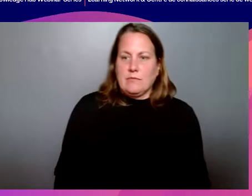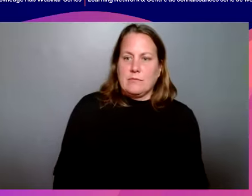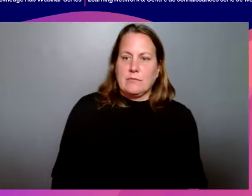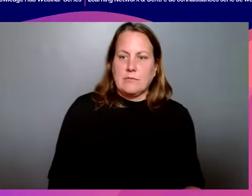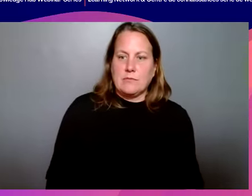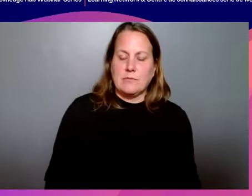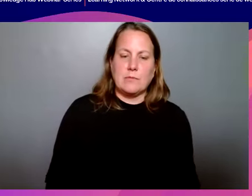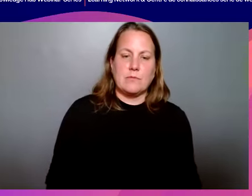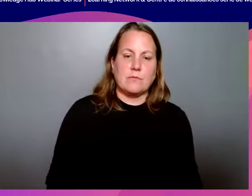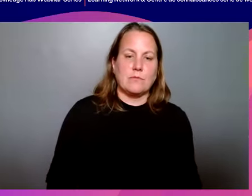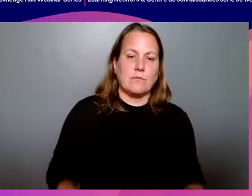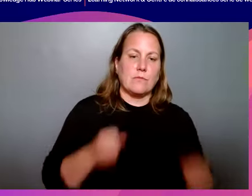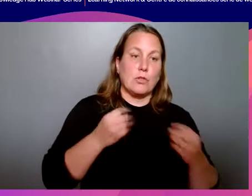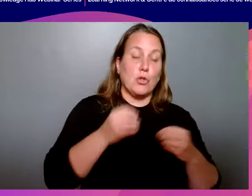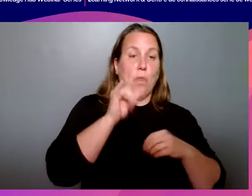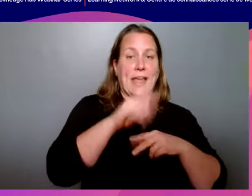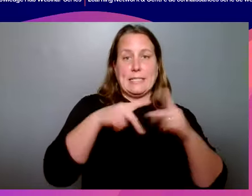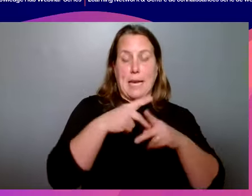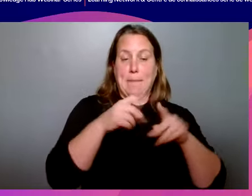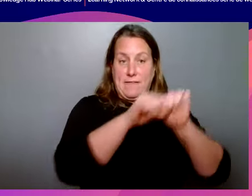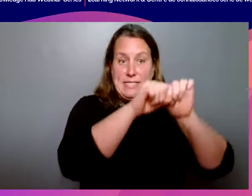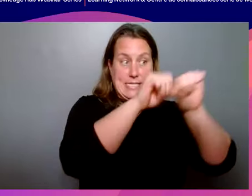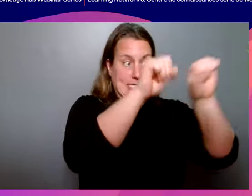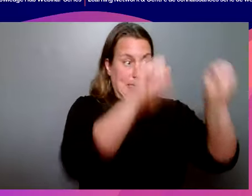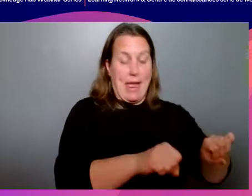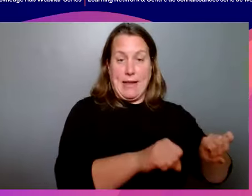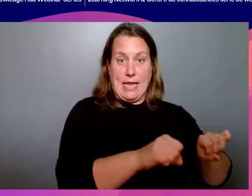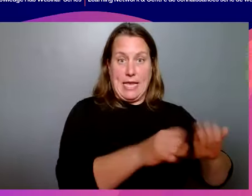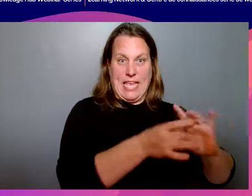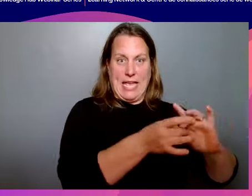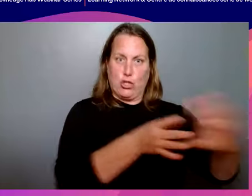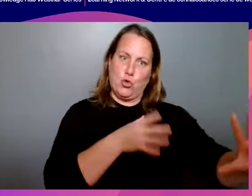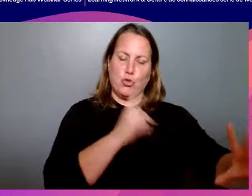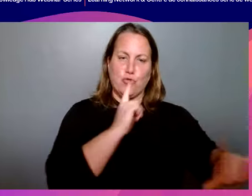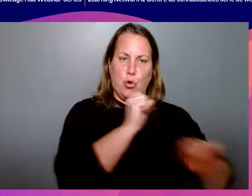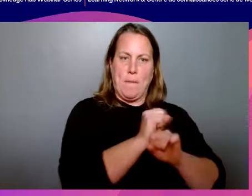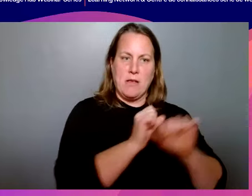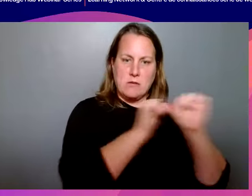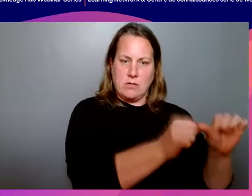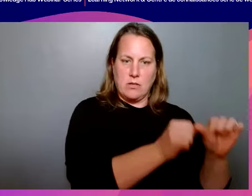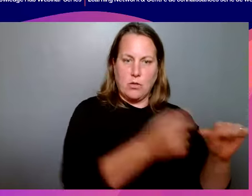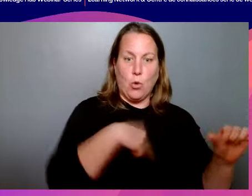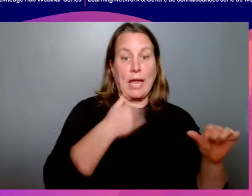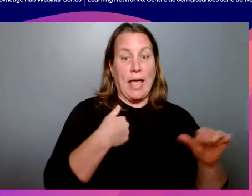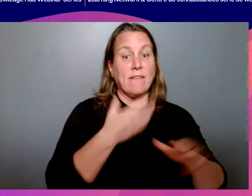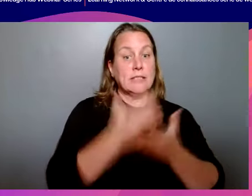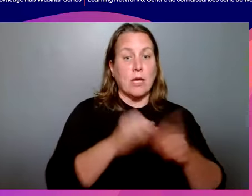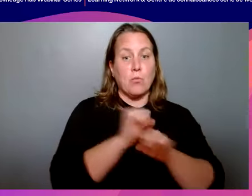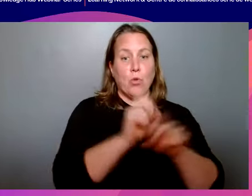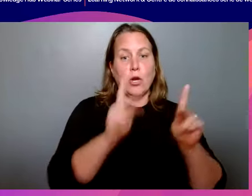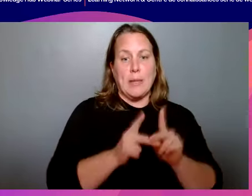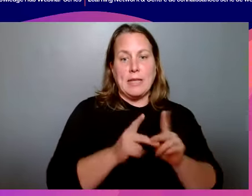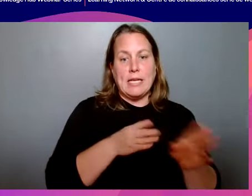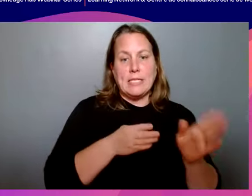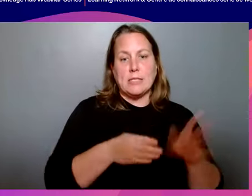So while systematic exclusion continues, we do have workplace protections under the law. Provinces and territories in Canada have